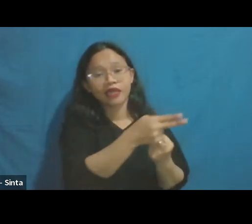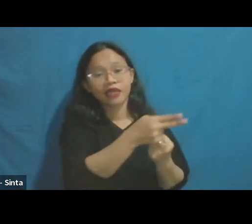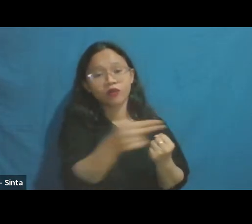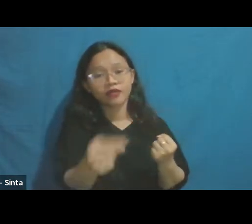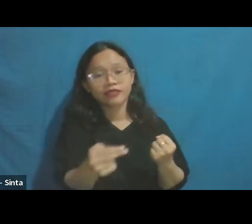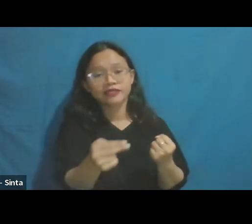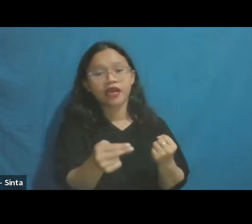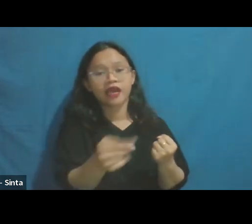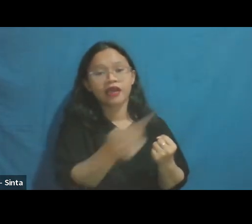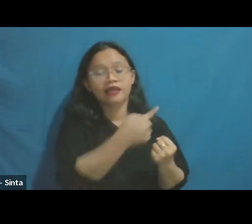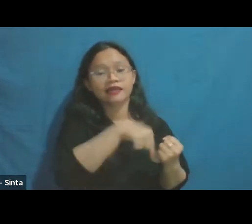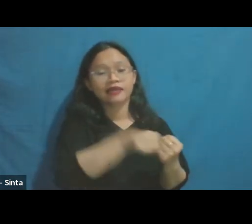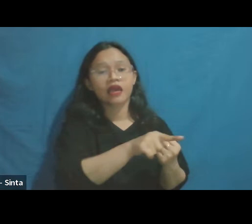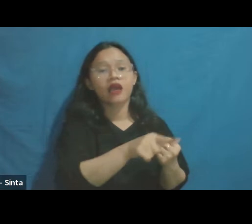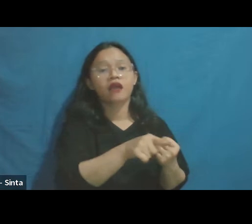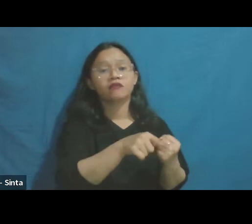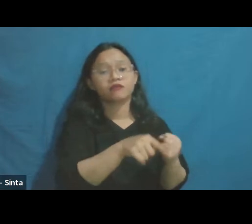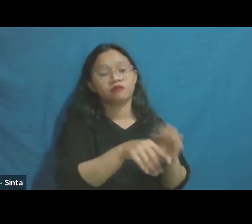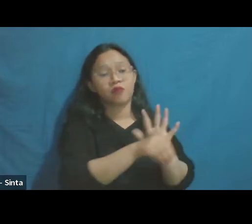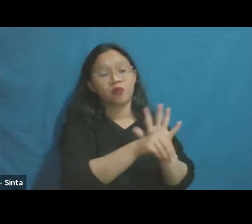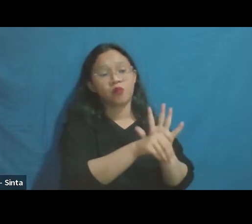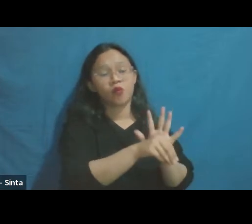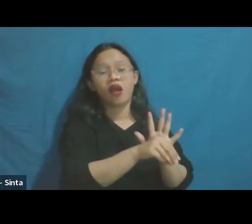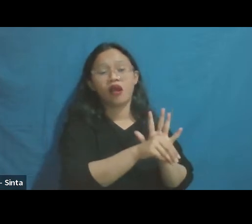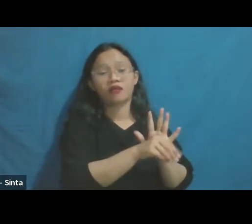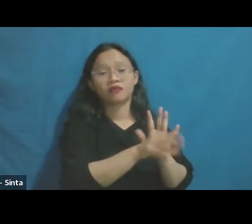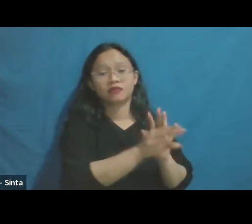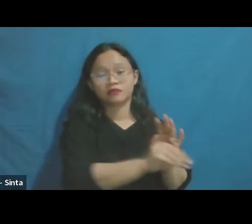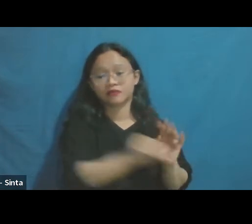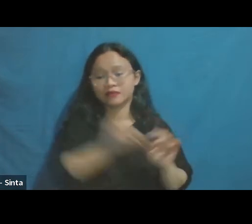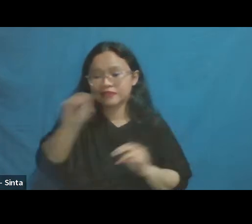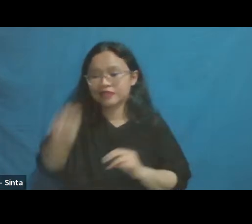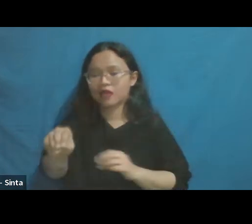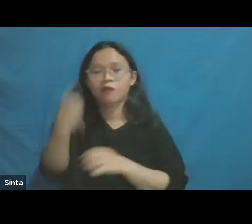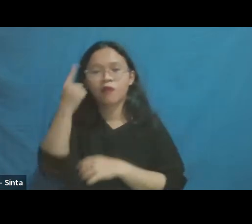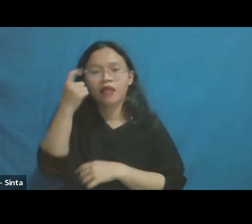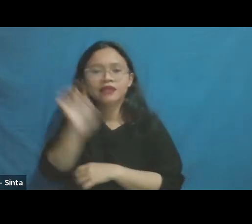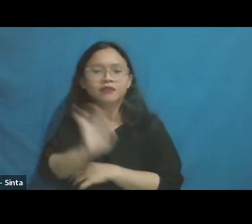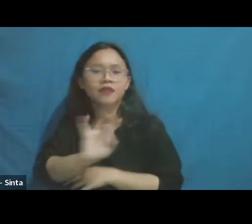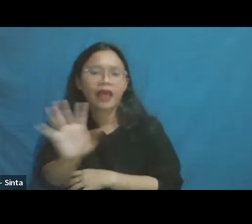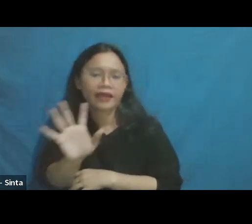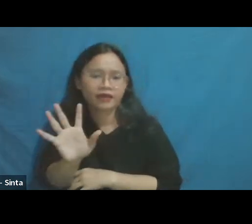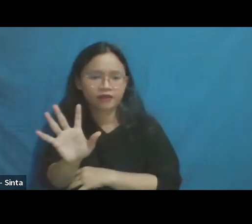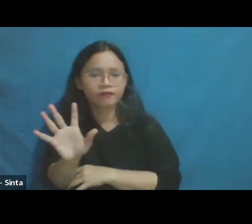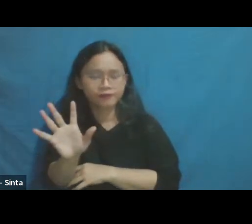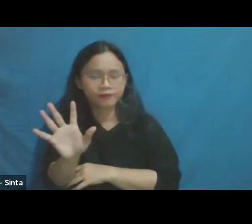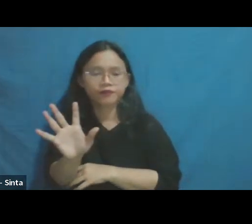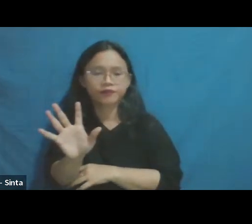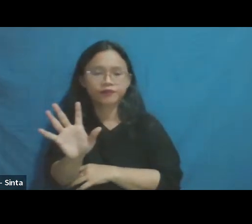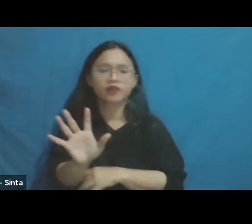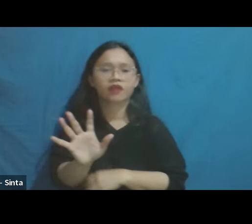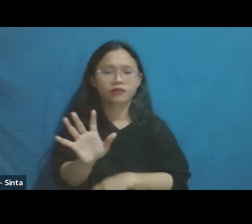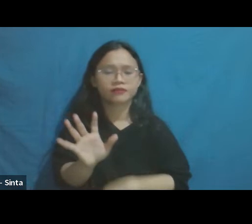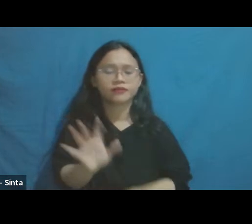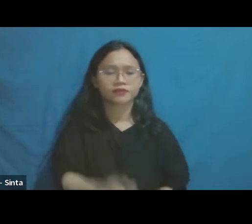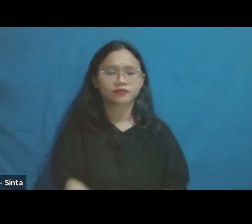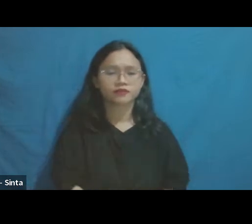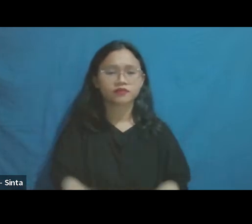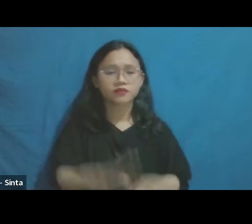outside Papua, they have an AMP, Alliance of Papuan Students,